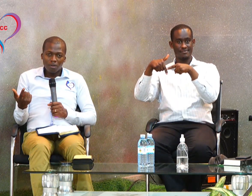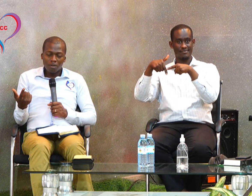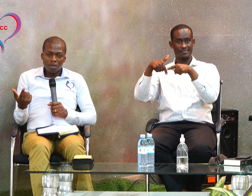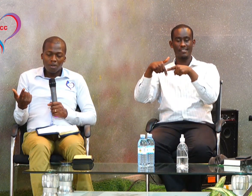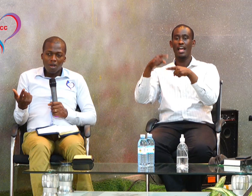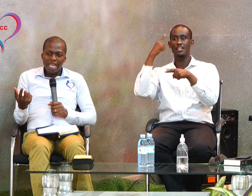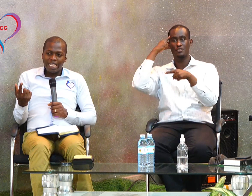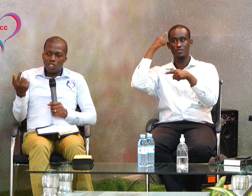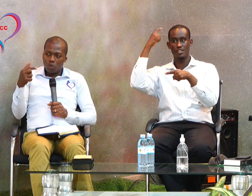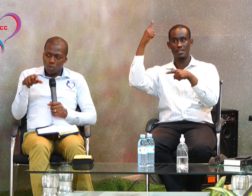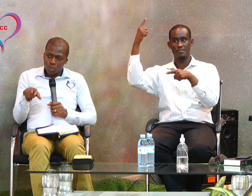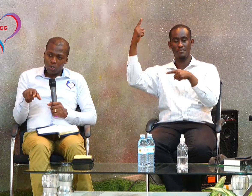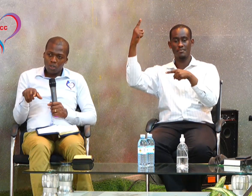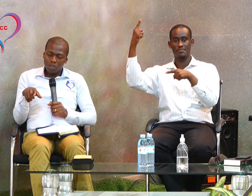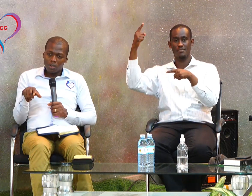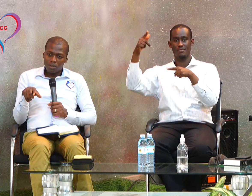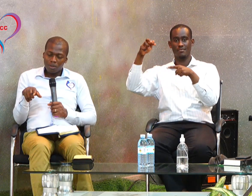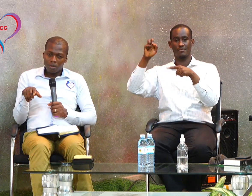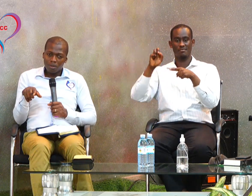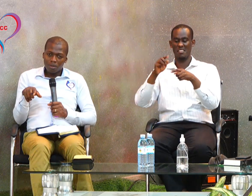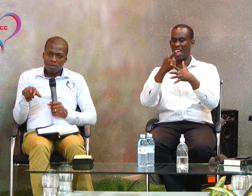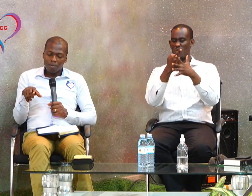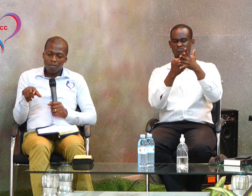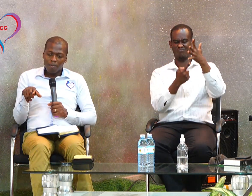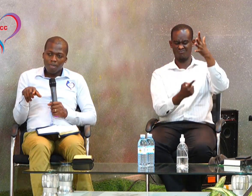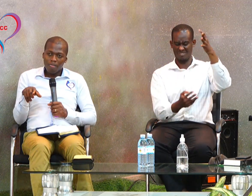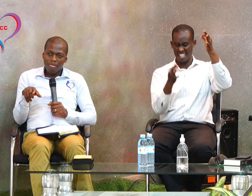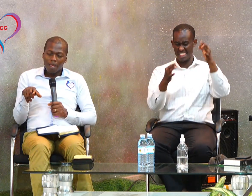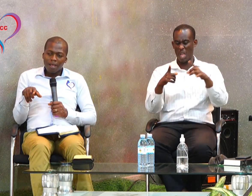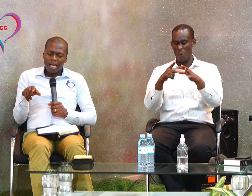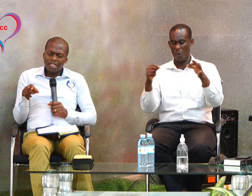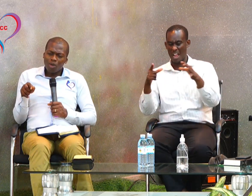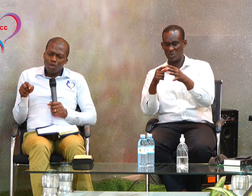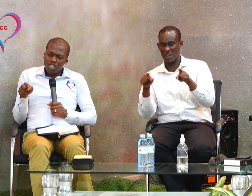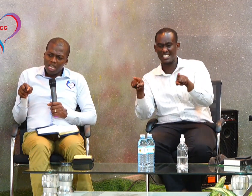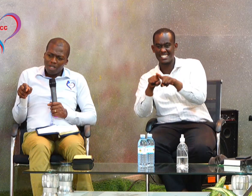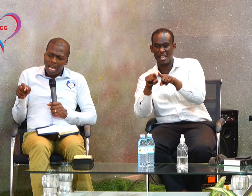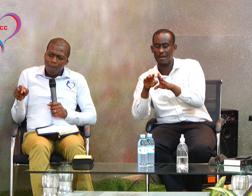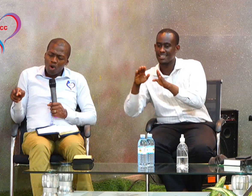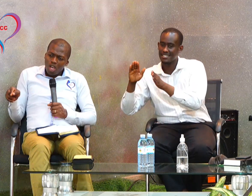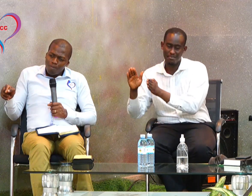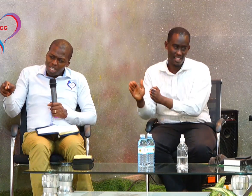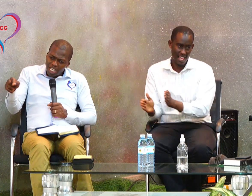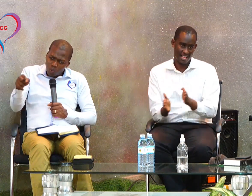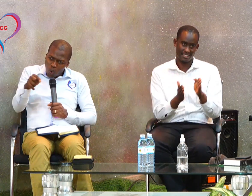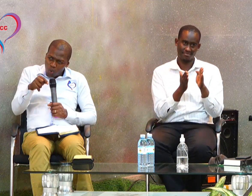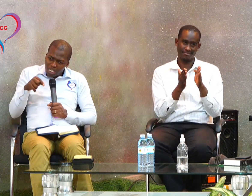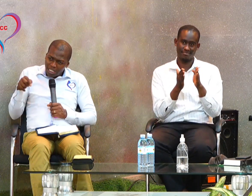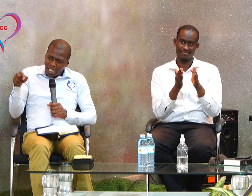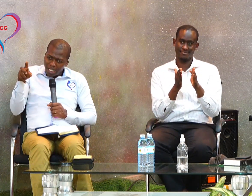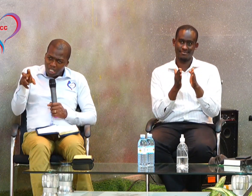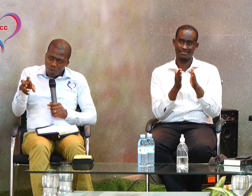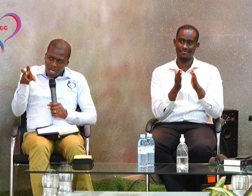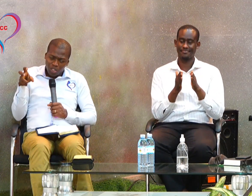calling, dream. Ekirooto kyo. You see, all those words around the purpose. Kakati ebyo byonna ebigambo